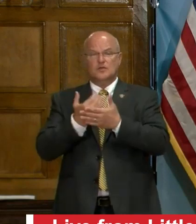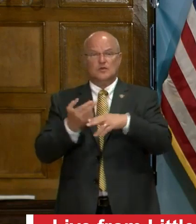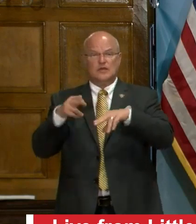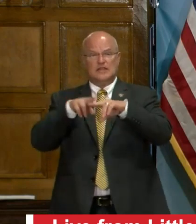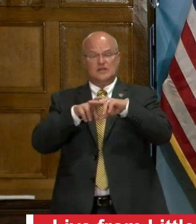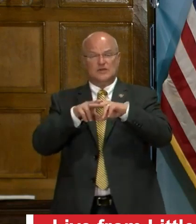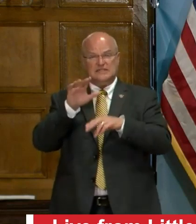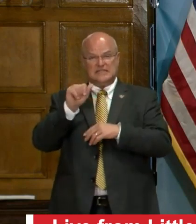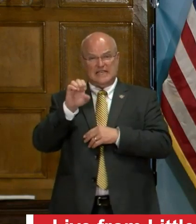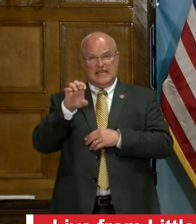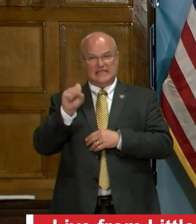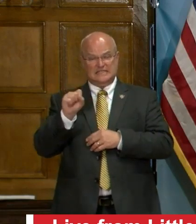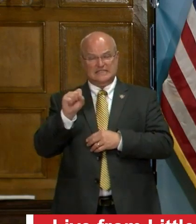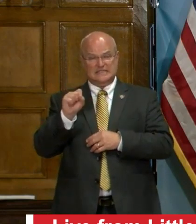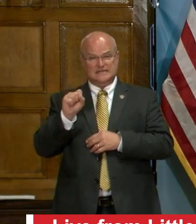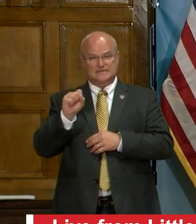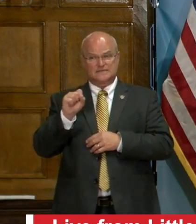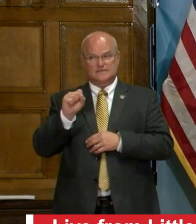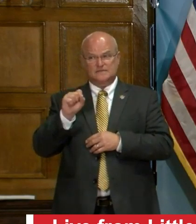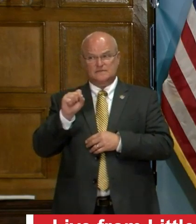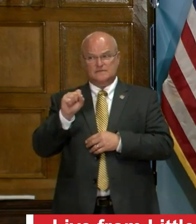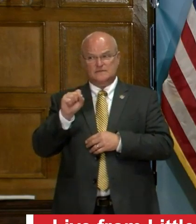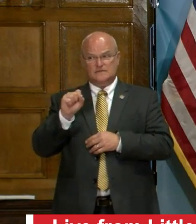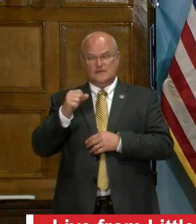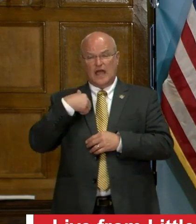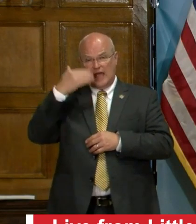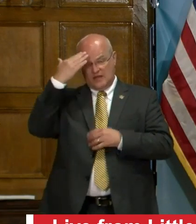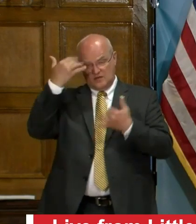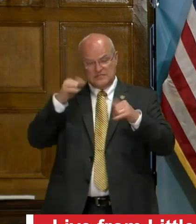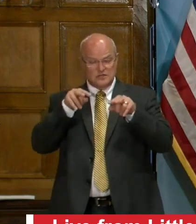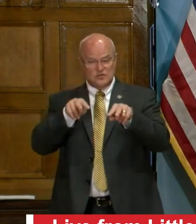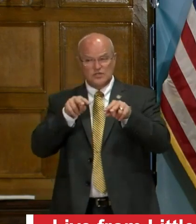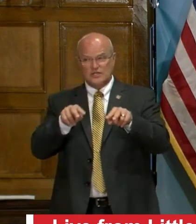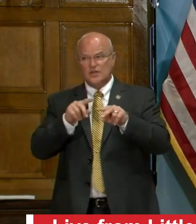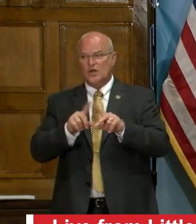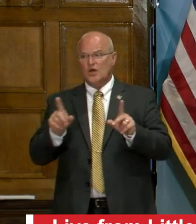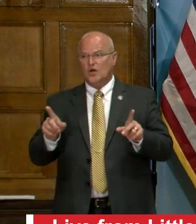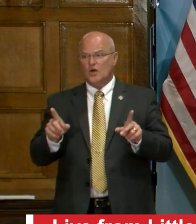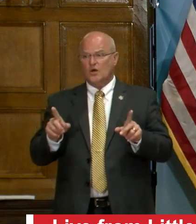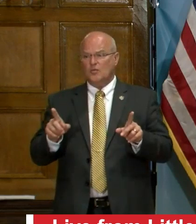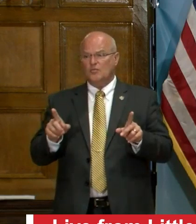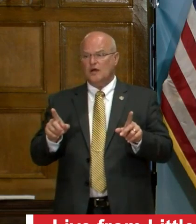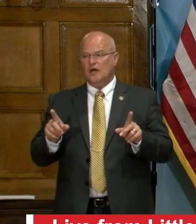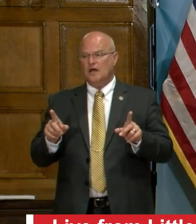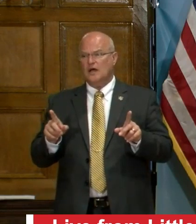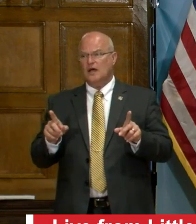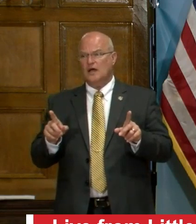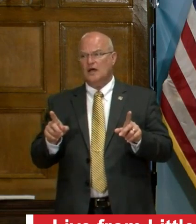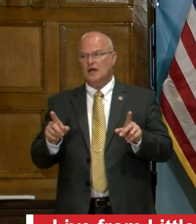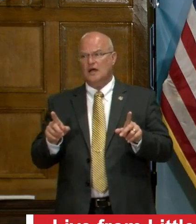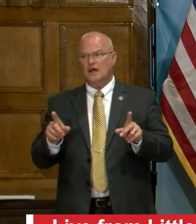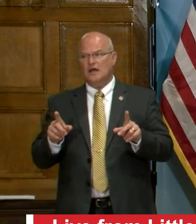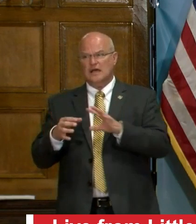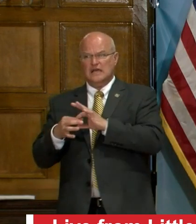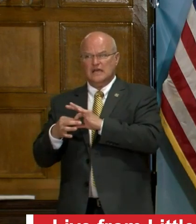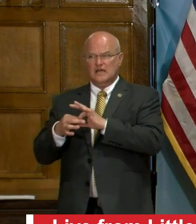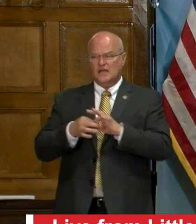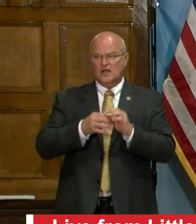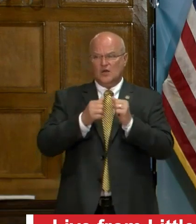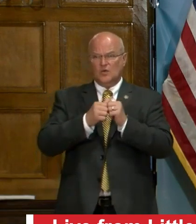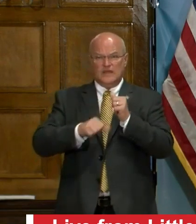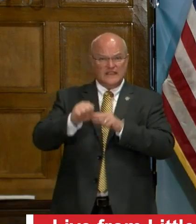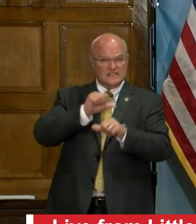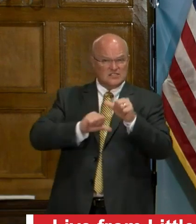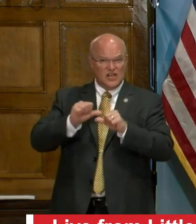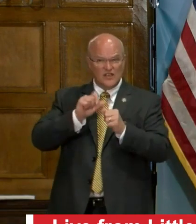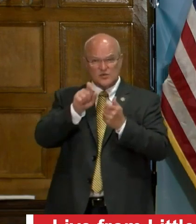in cases, I know you're still looking into it, but do these seem to be associated with each